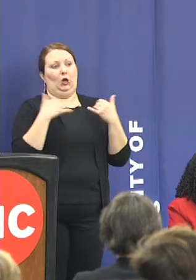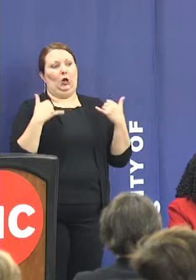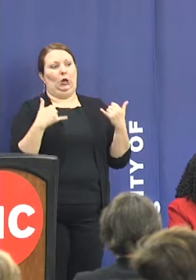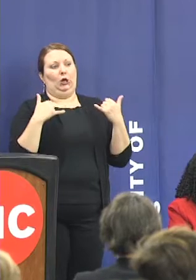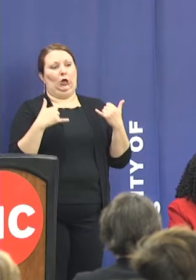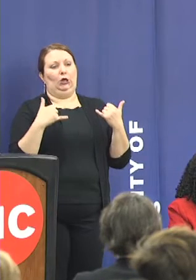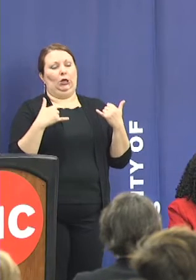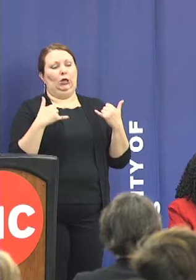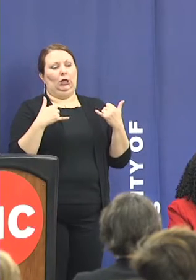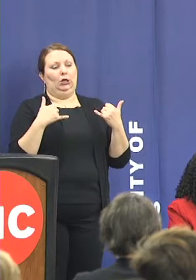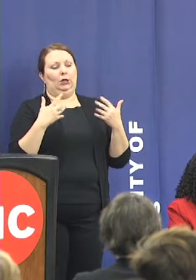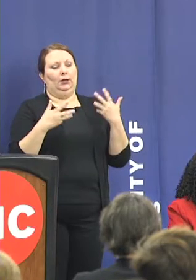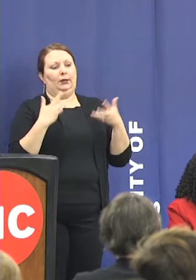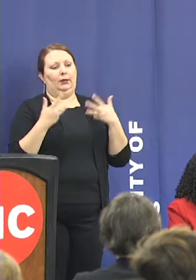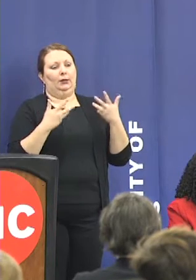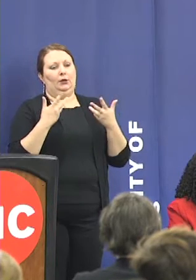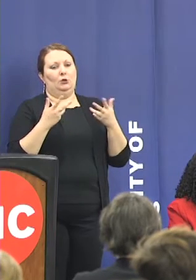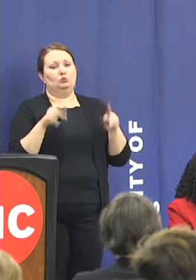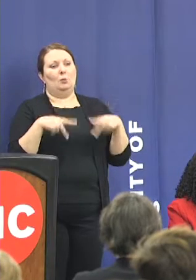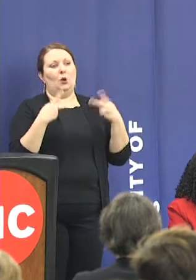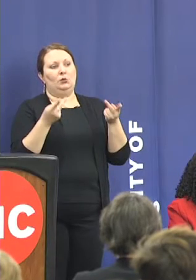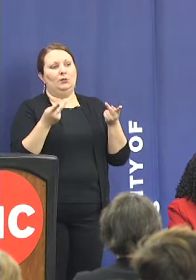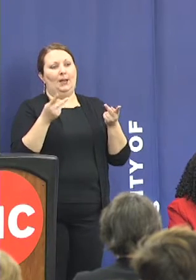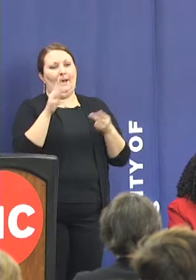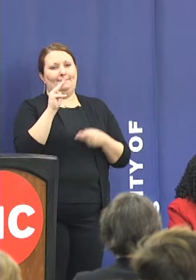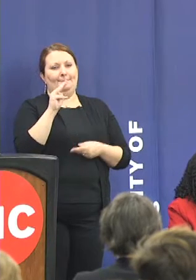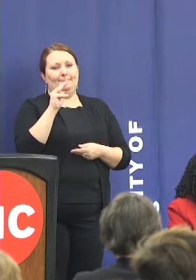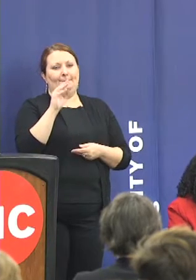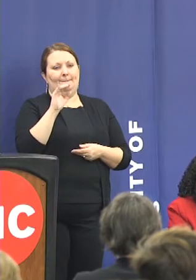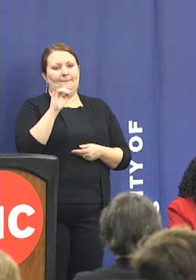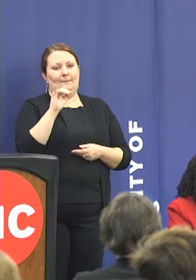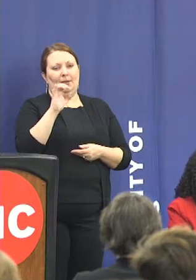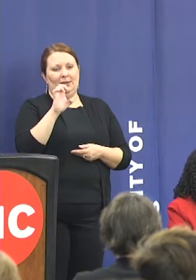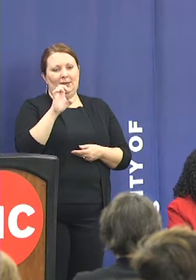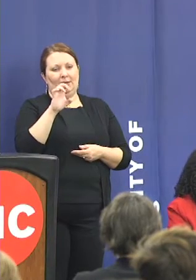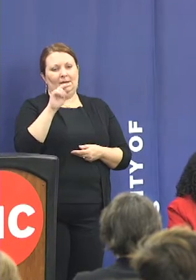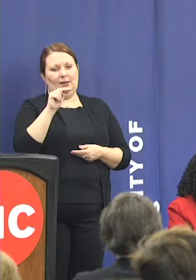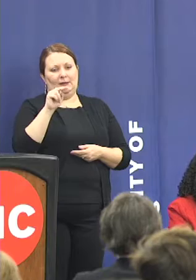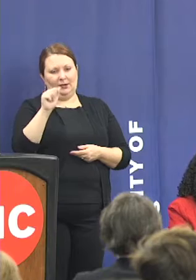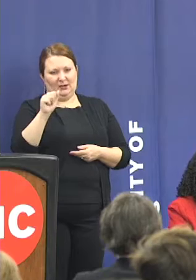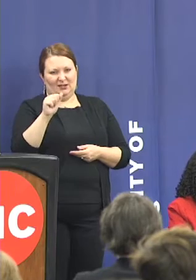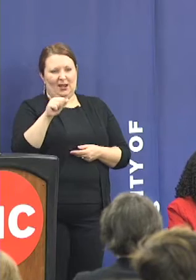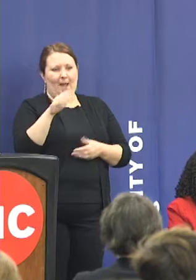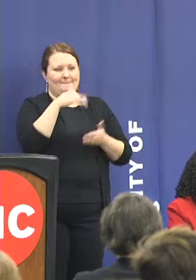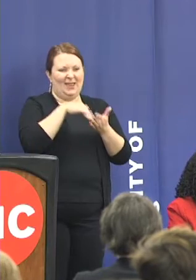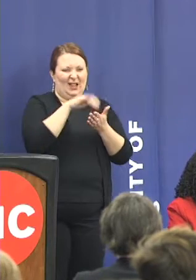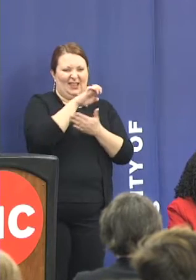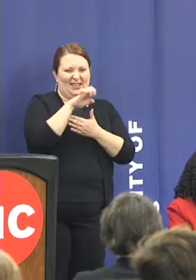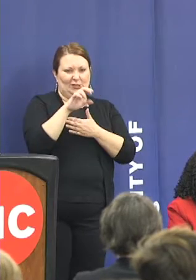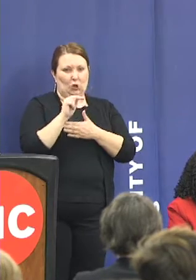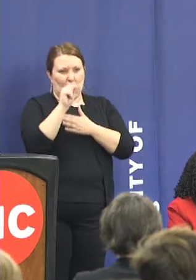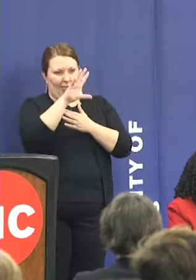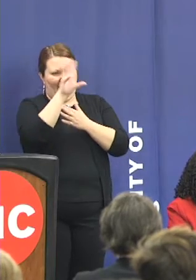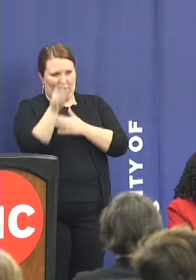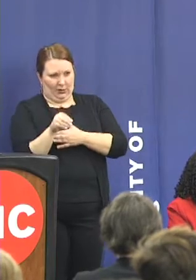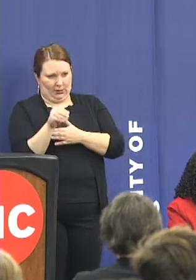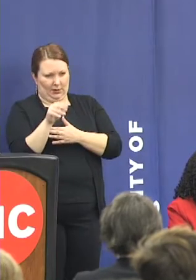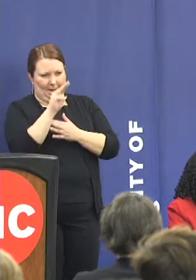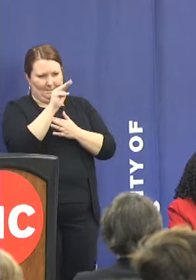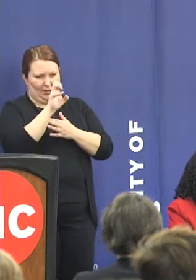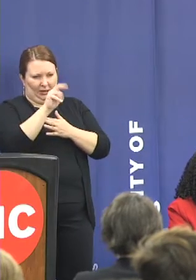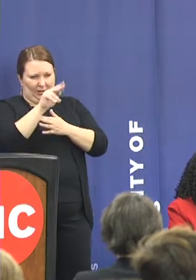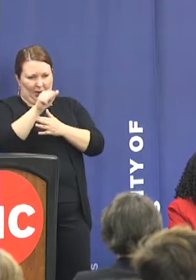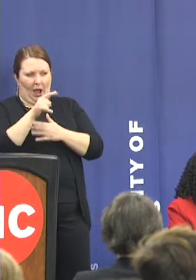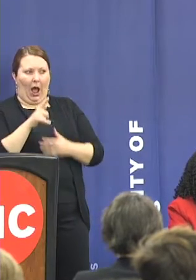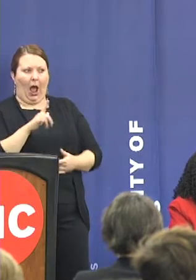current debates around the proposed MENA category, Middle East and North African. So I'll try to be really quick, so